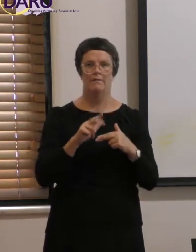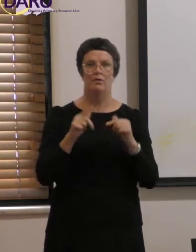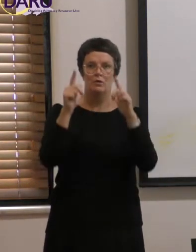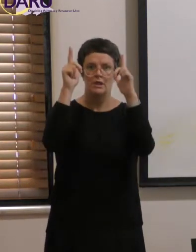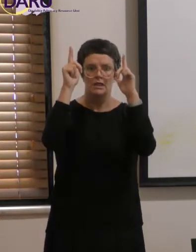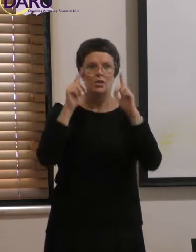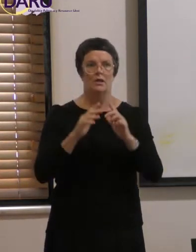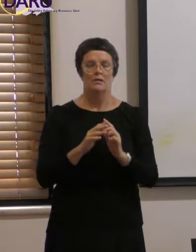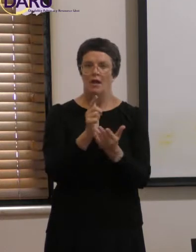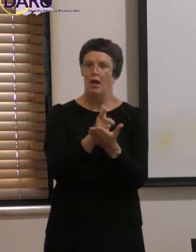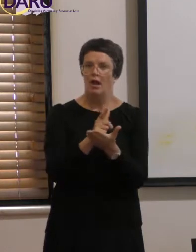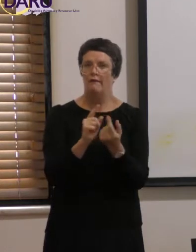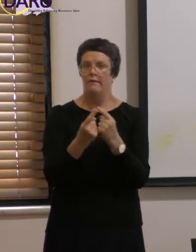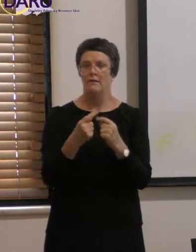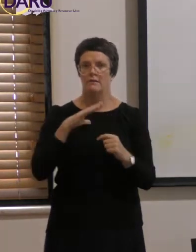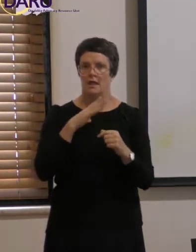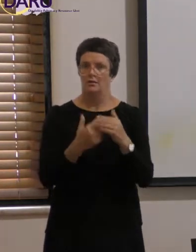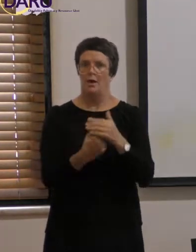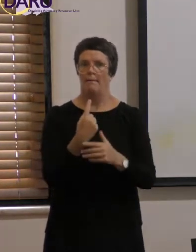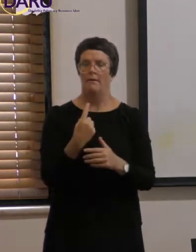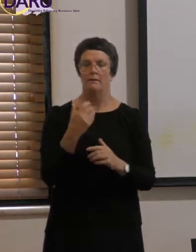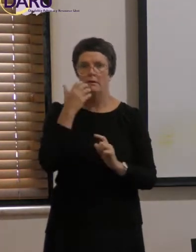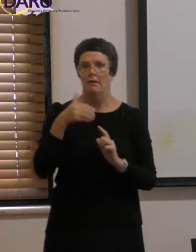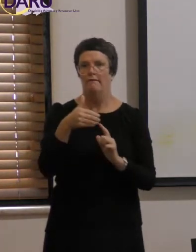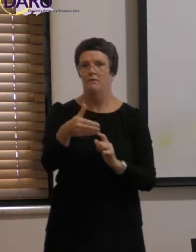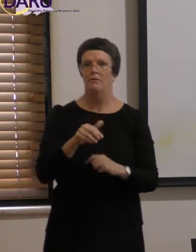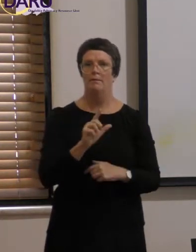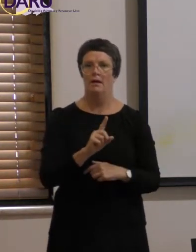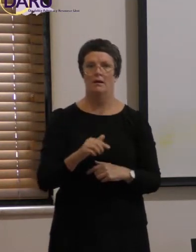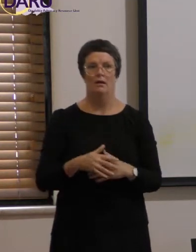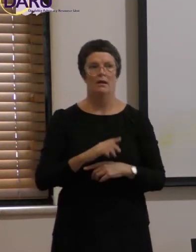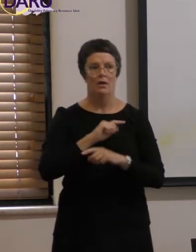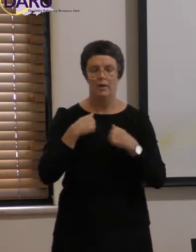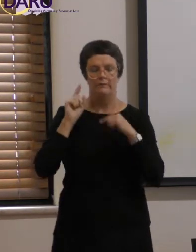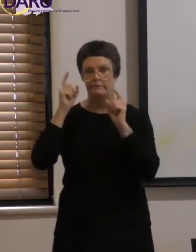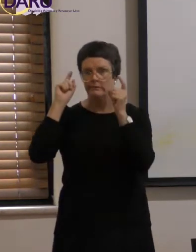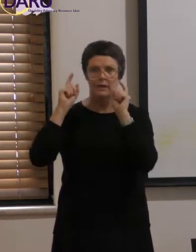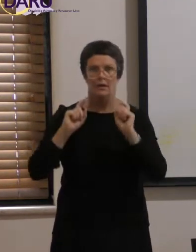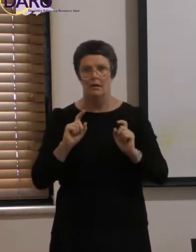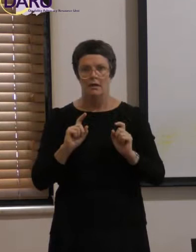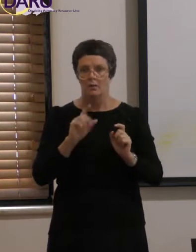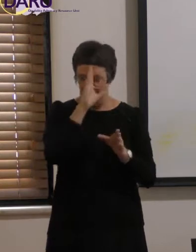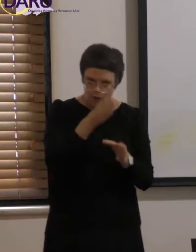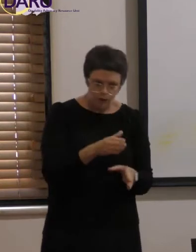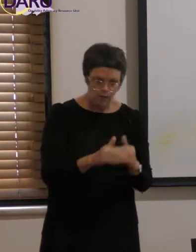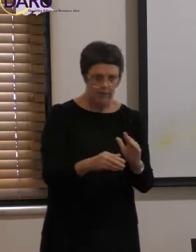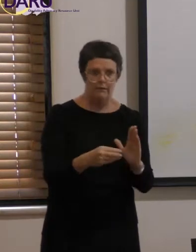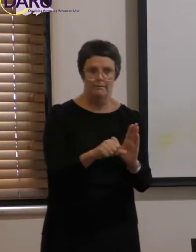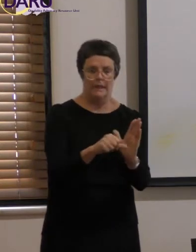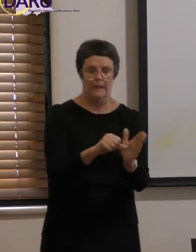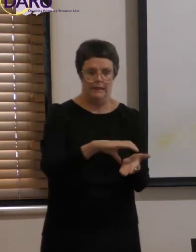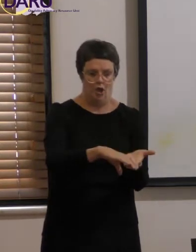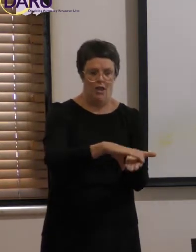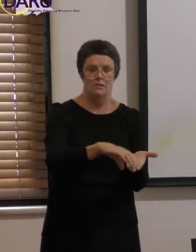happen, you know. So if we know, I think why we all agonise over getting funding for, you know,